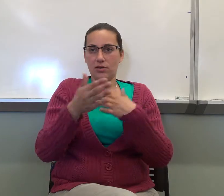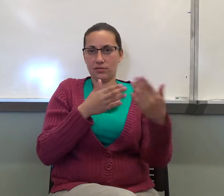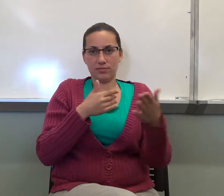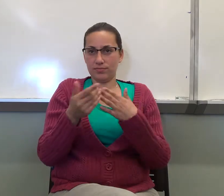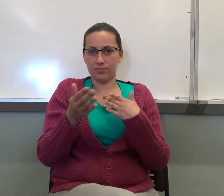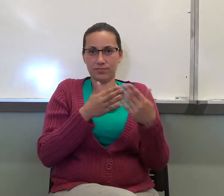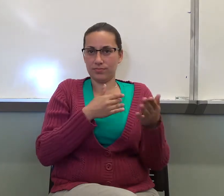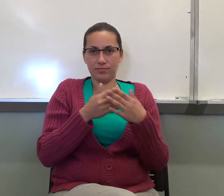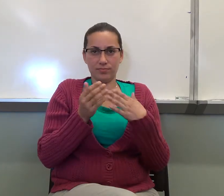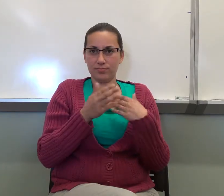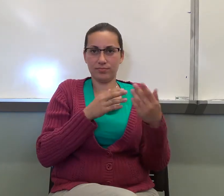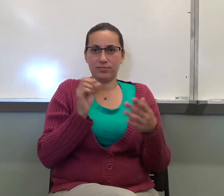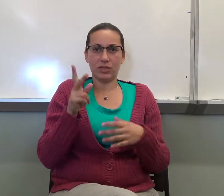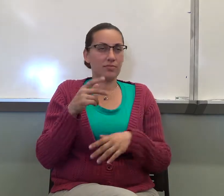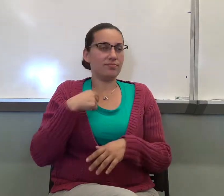Any questions on the 11.1 box?